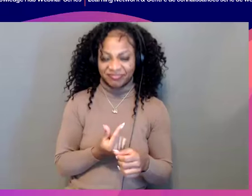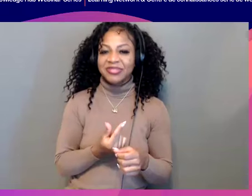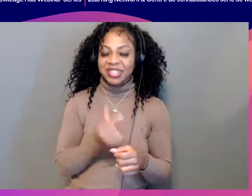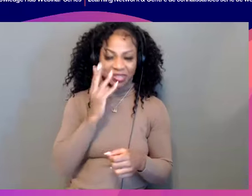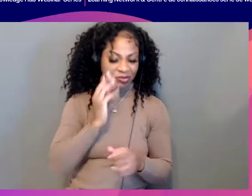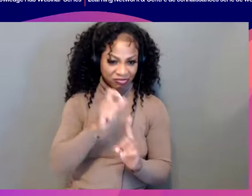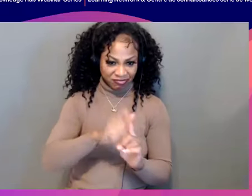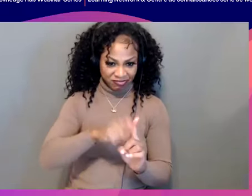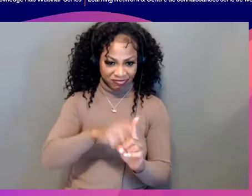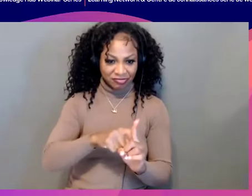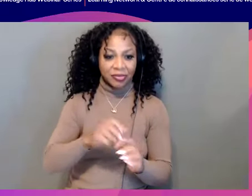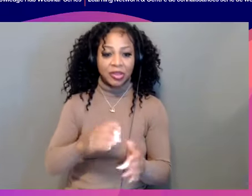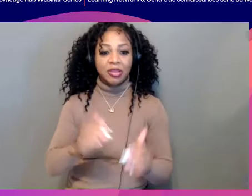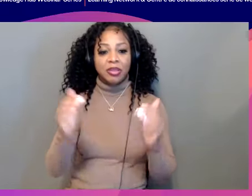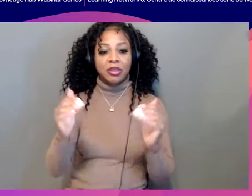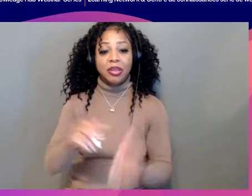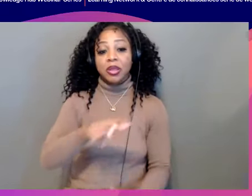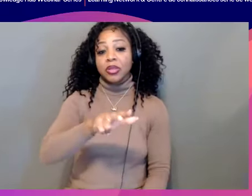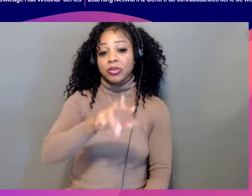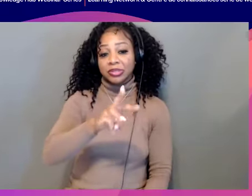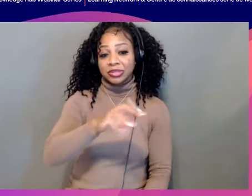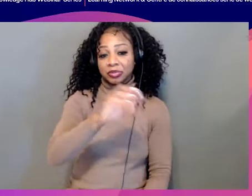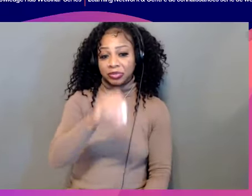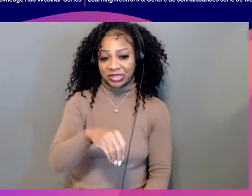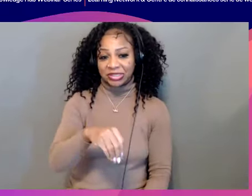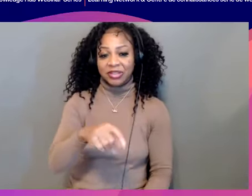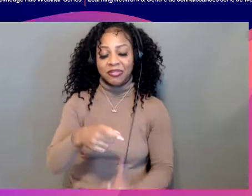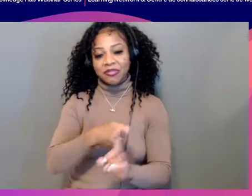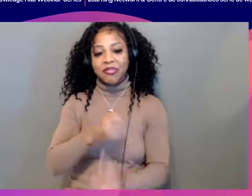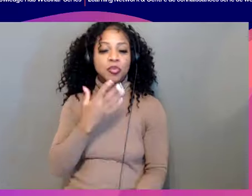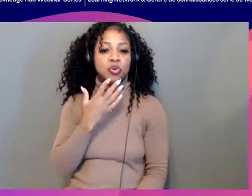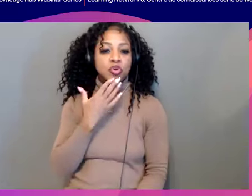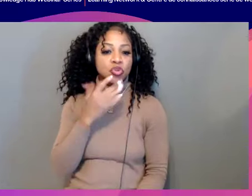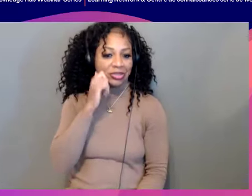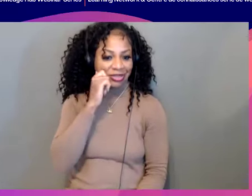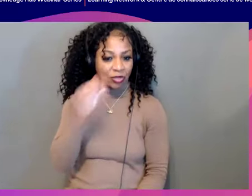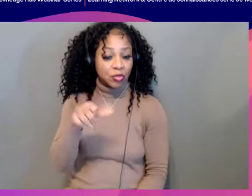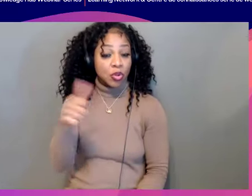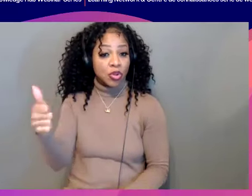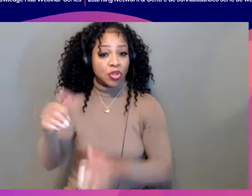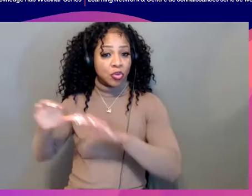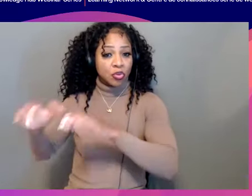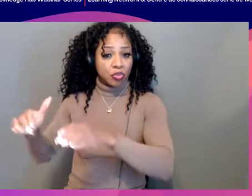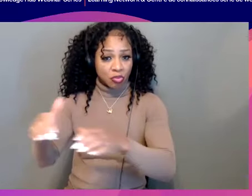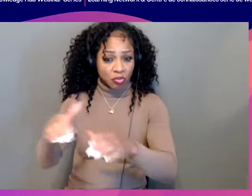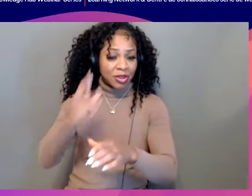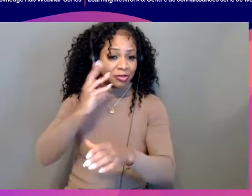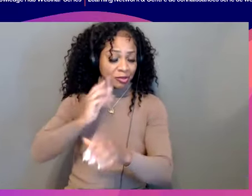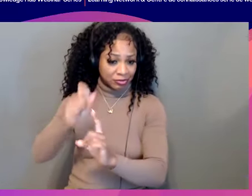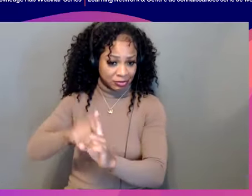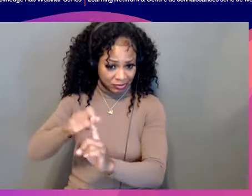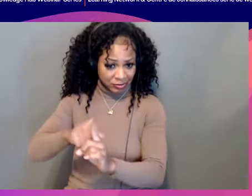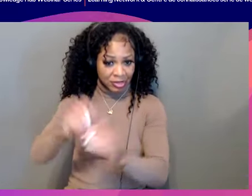harassment. 36% of respondents from racialized other groups experienced harassment, followed